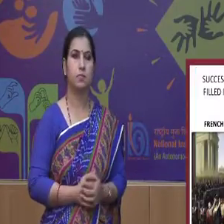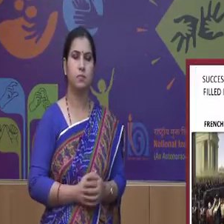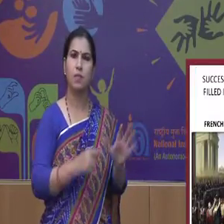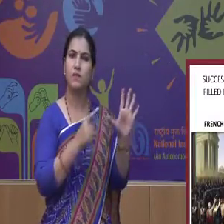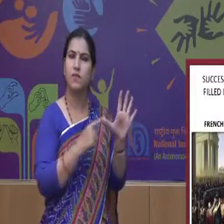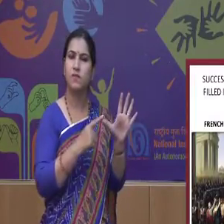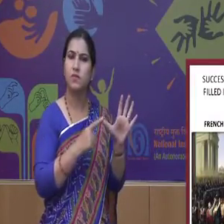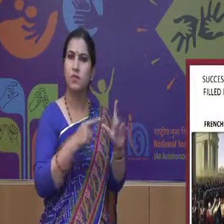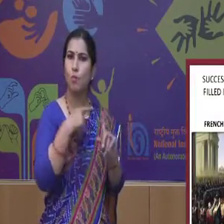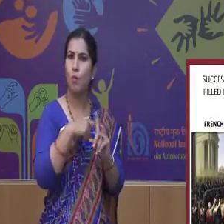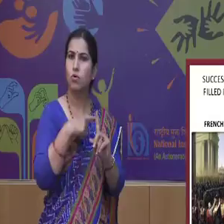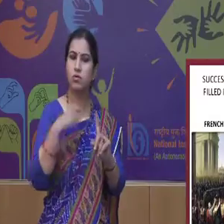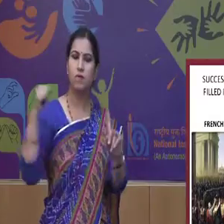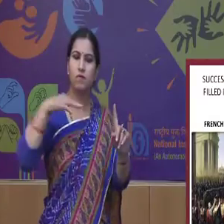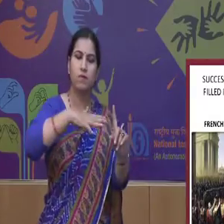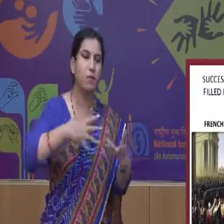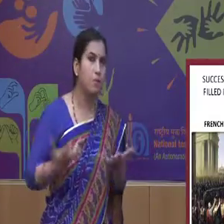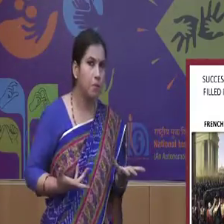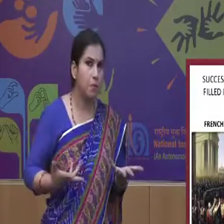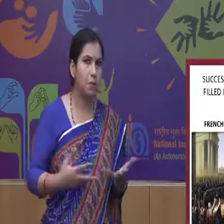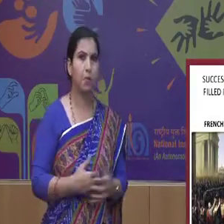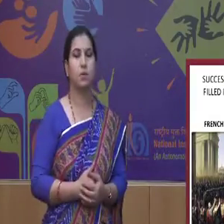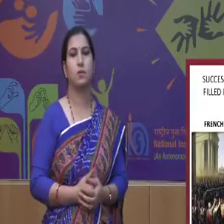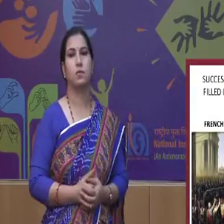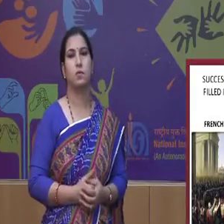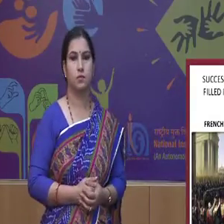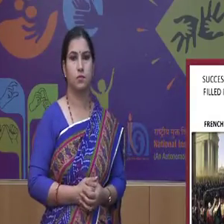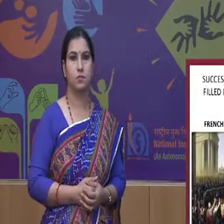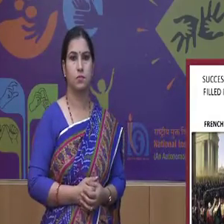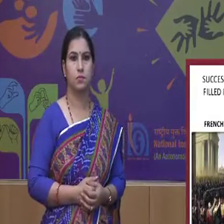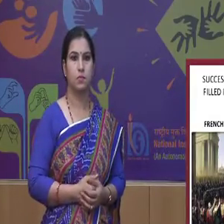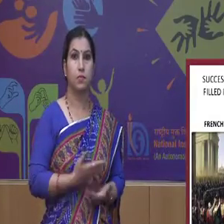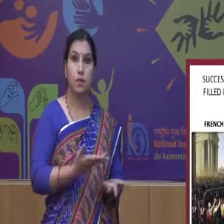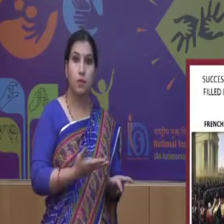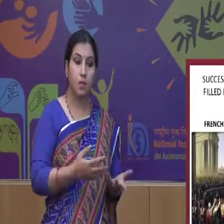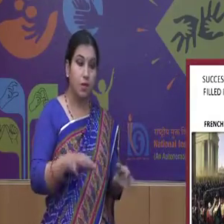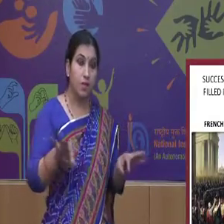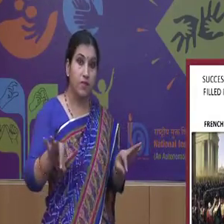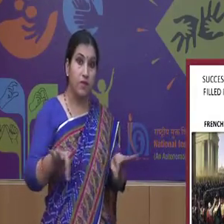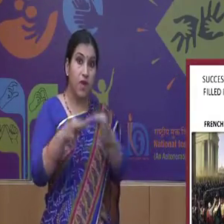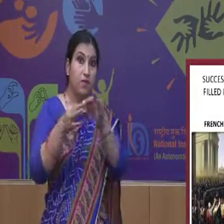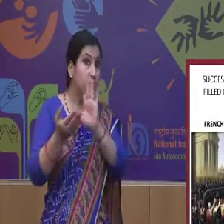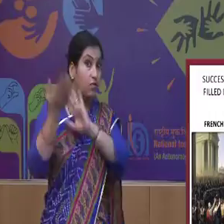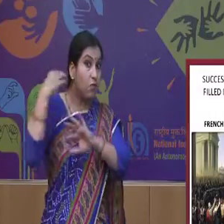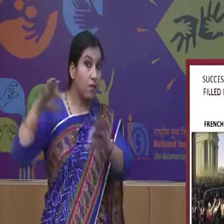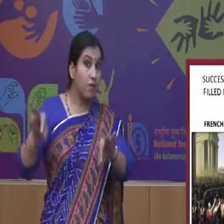The fifth positive effect was the success of French Revolution